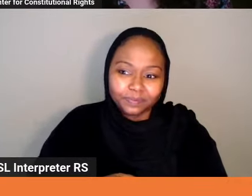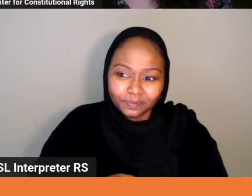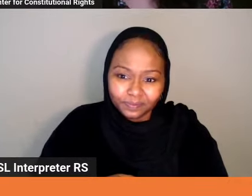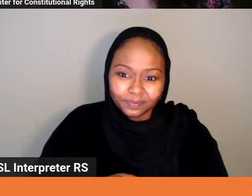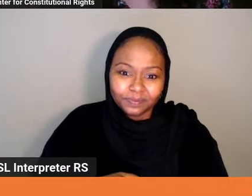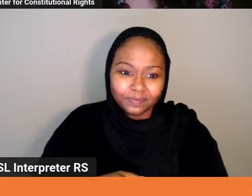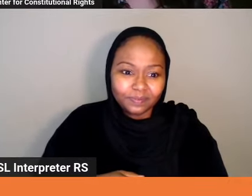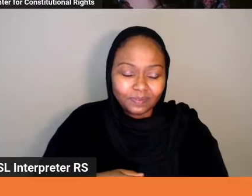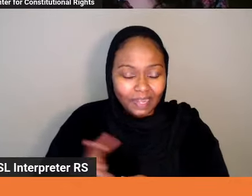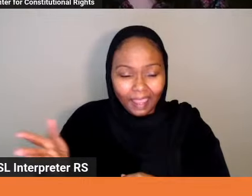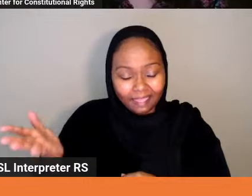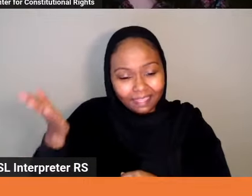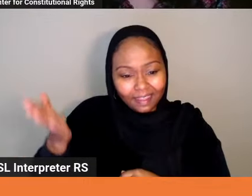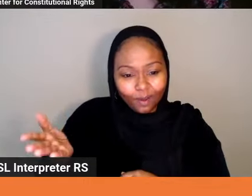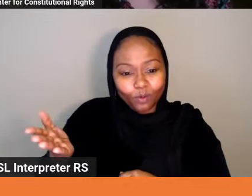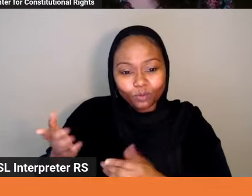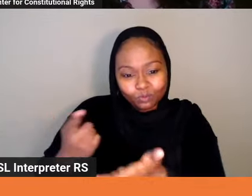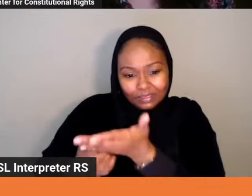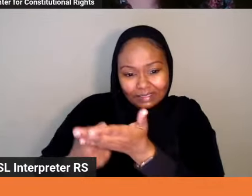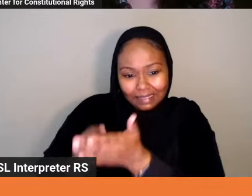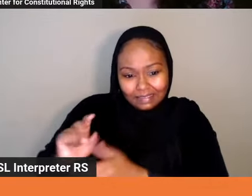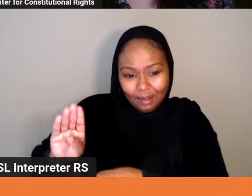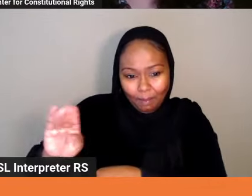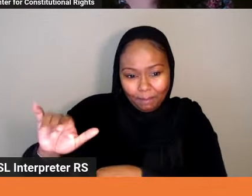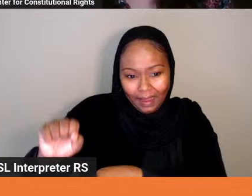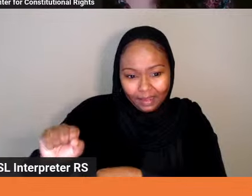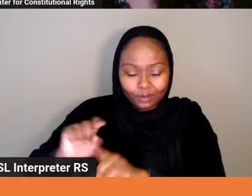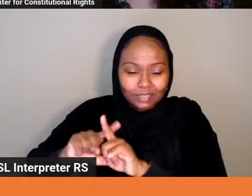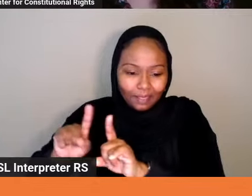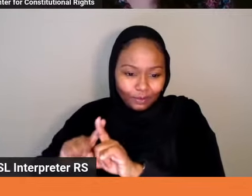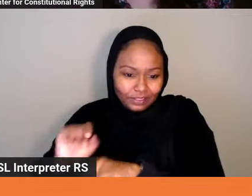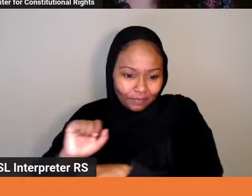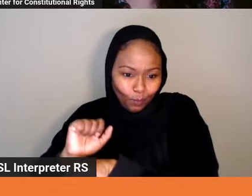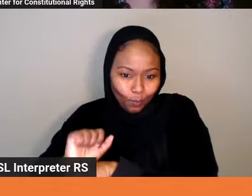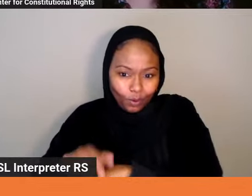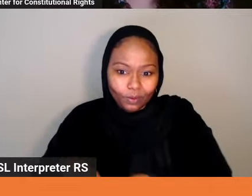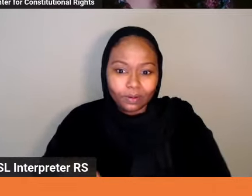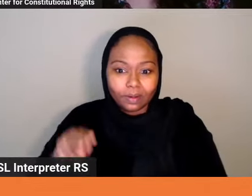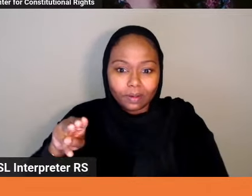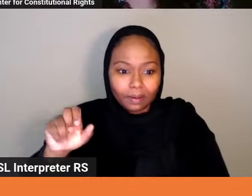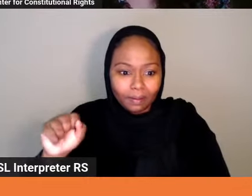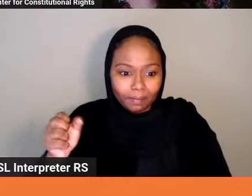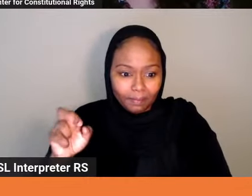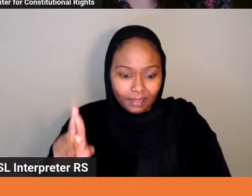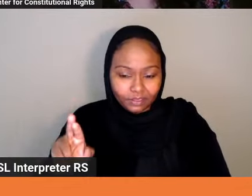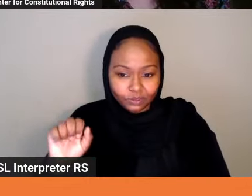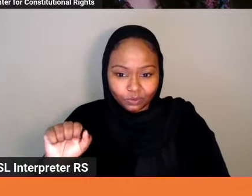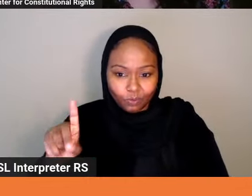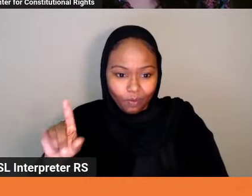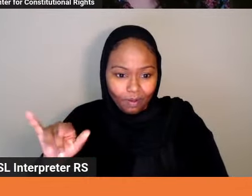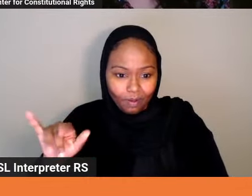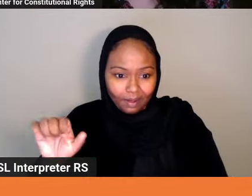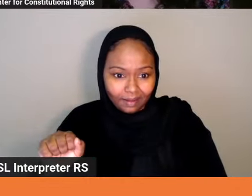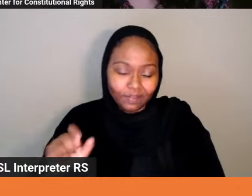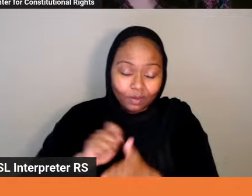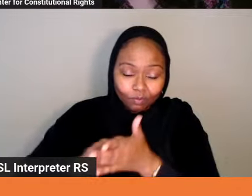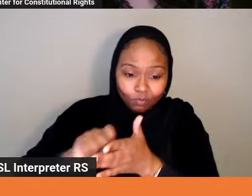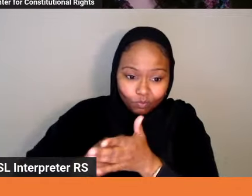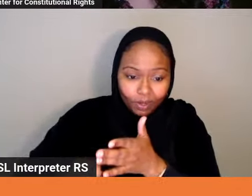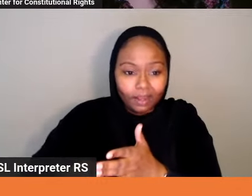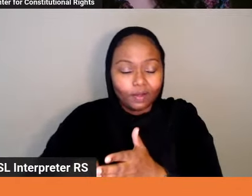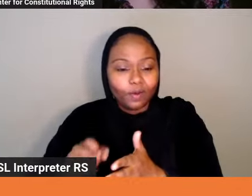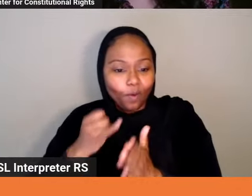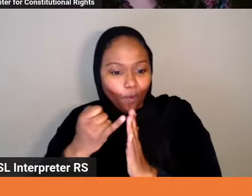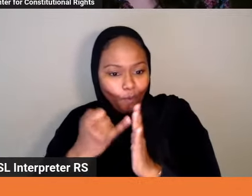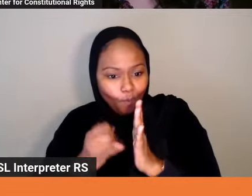hopefully they'll talk more about that work too. So Mansour Adafi is a writer, artist, activist, and former